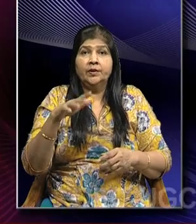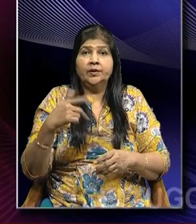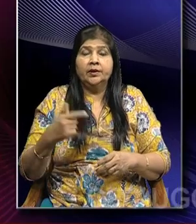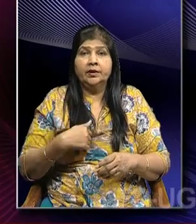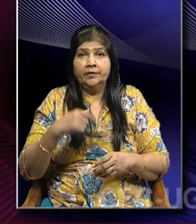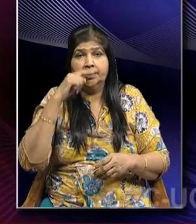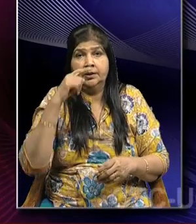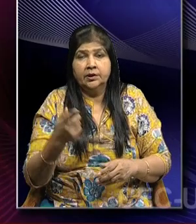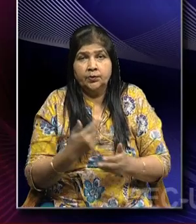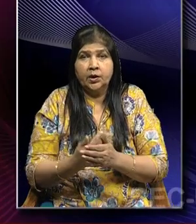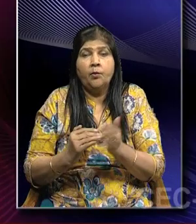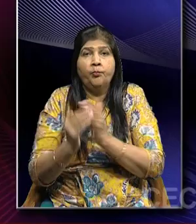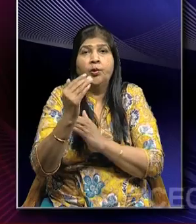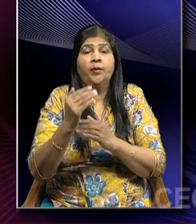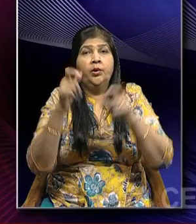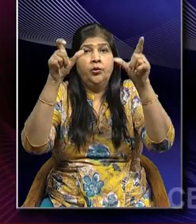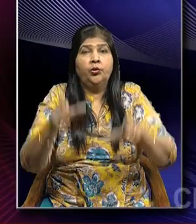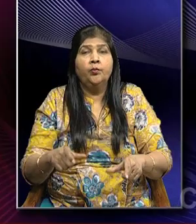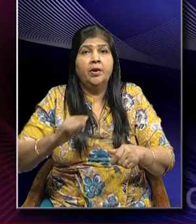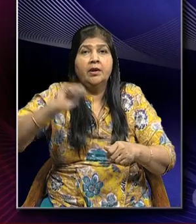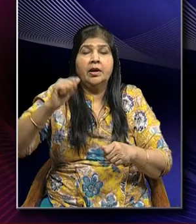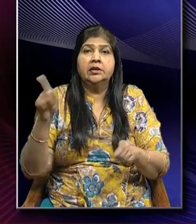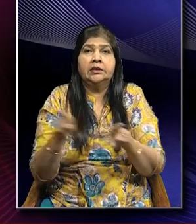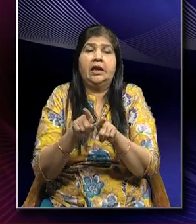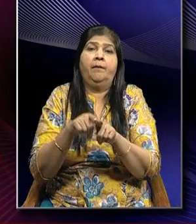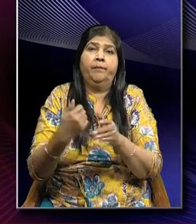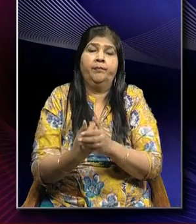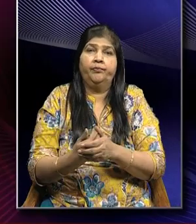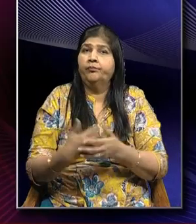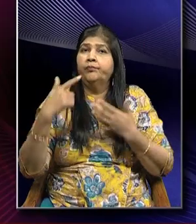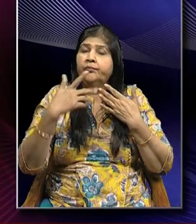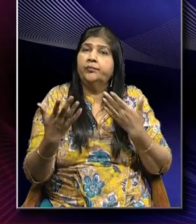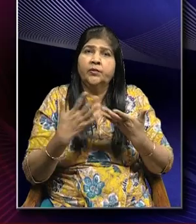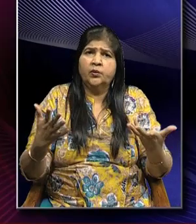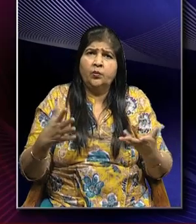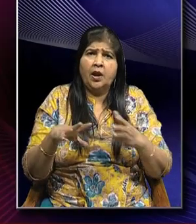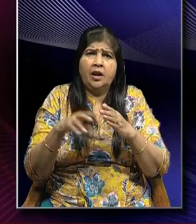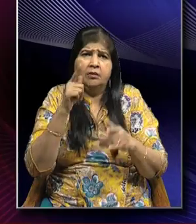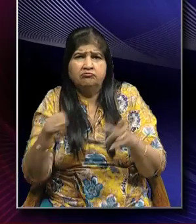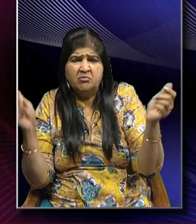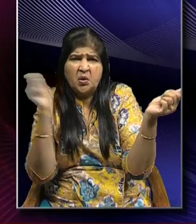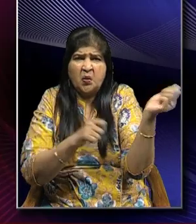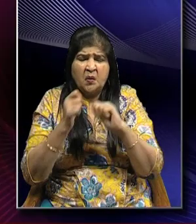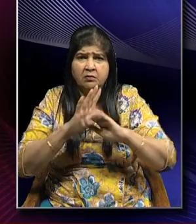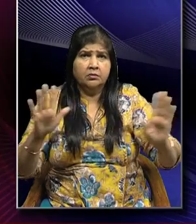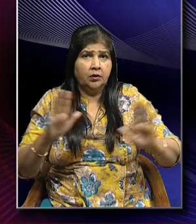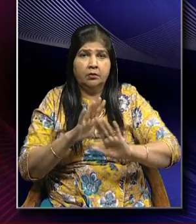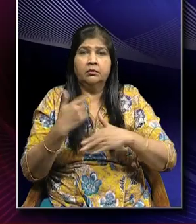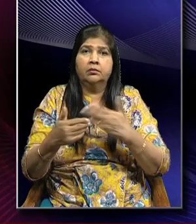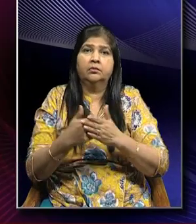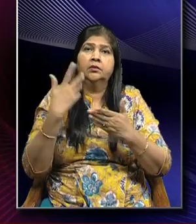we should respect and promote human rights as well. There should not be any cruelty against